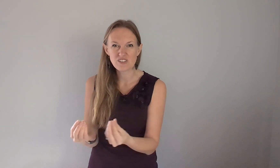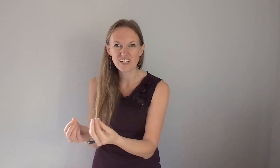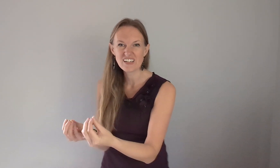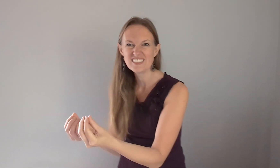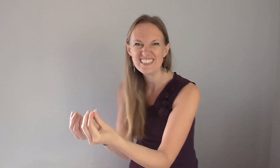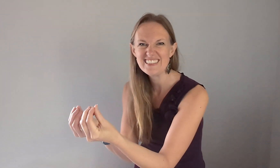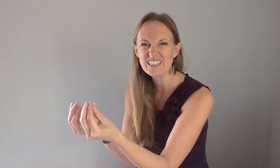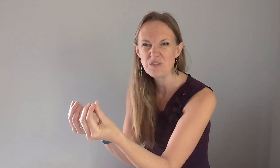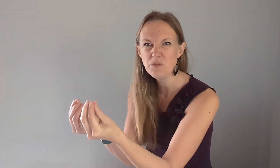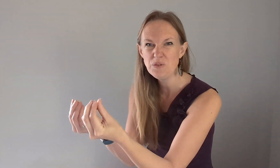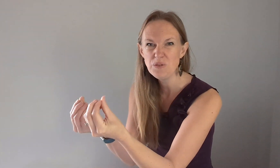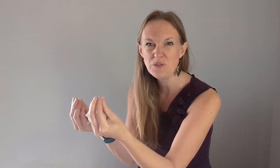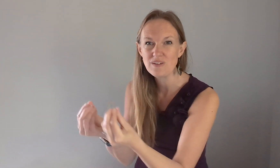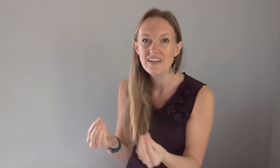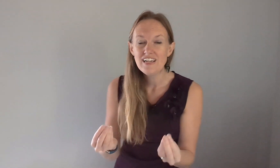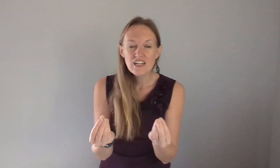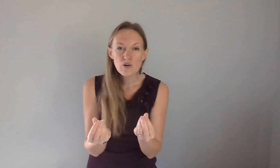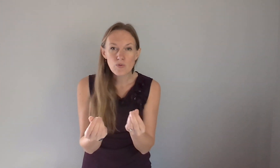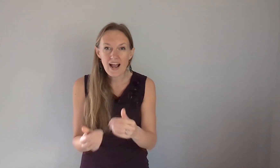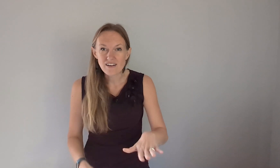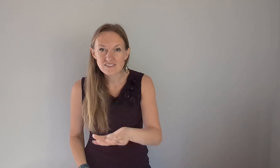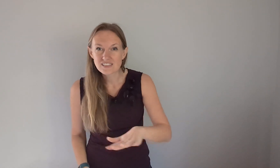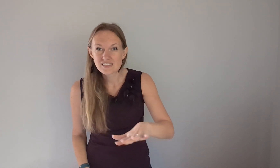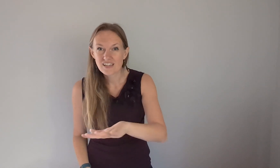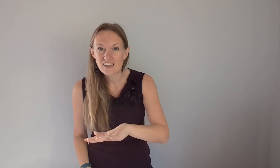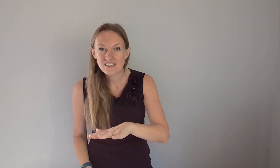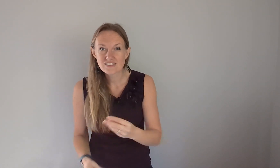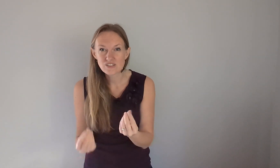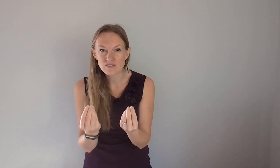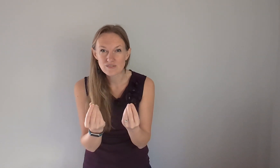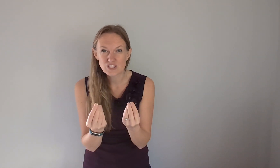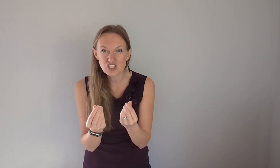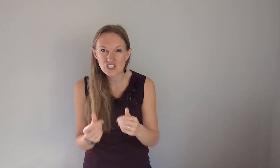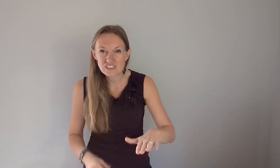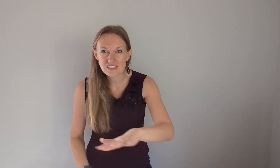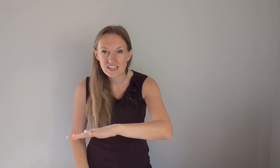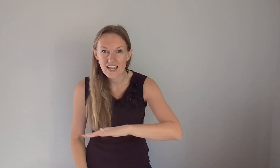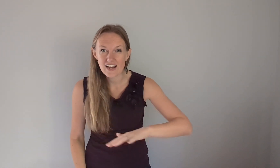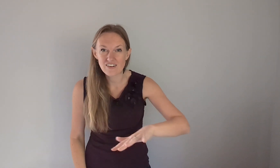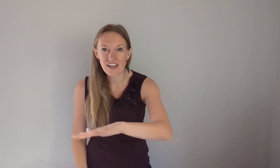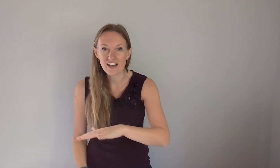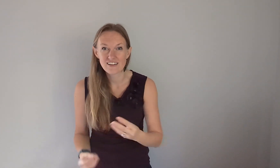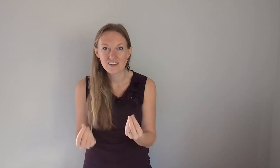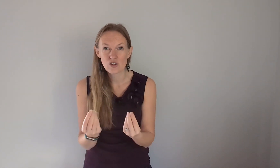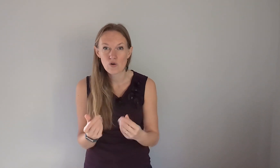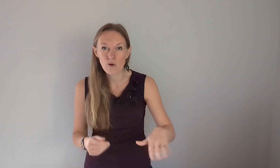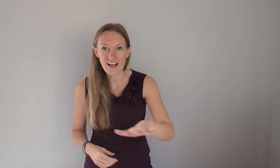your fingers. See, it's like, ooh, ground, okay? So dirt, area,